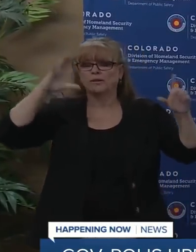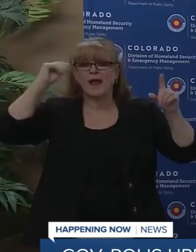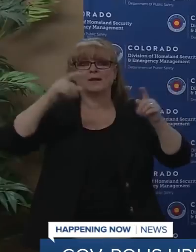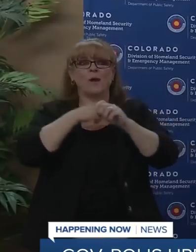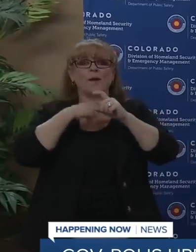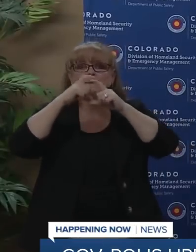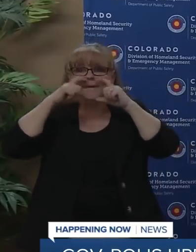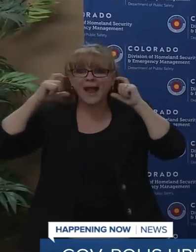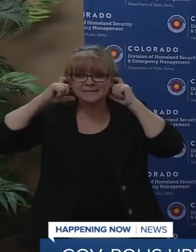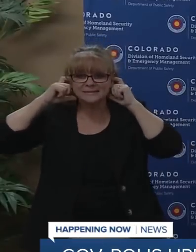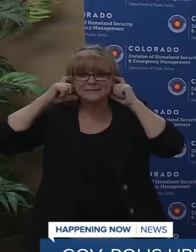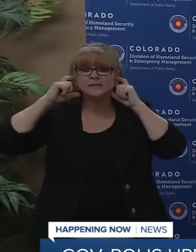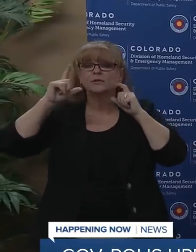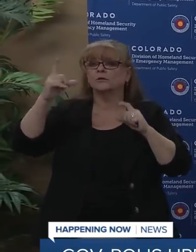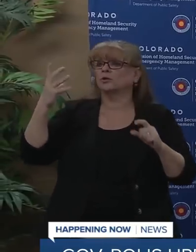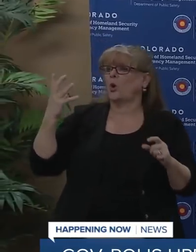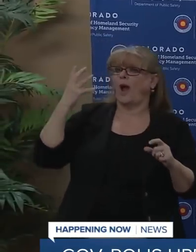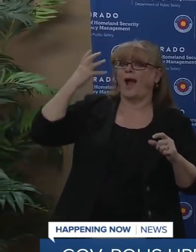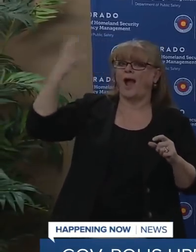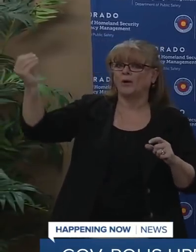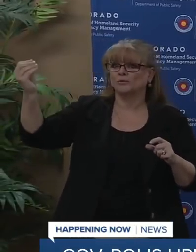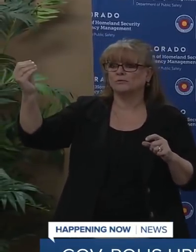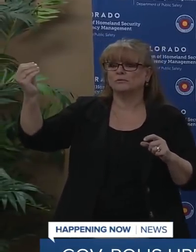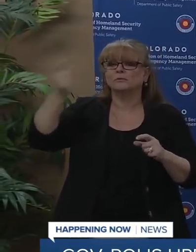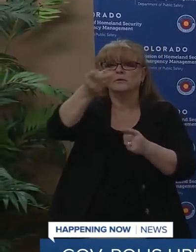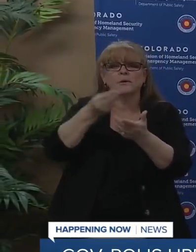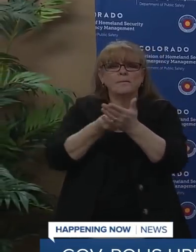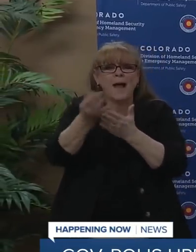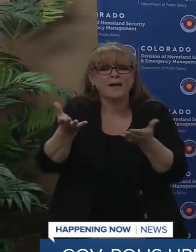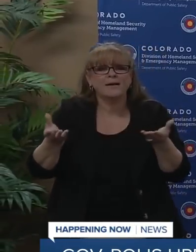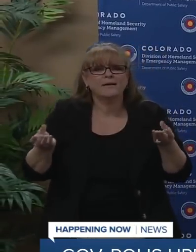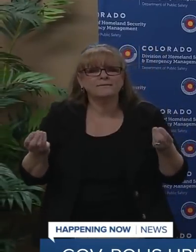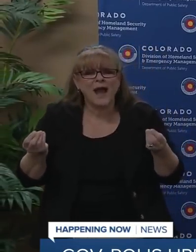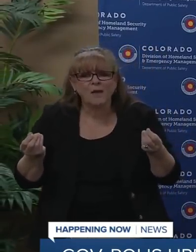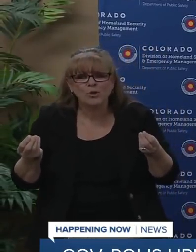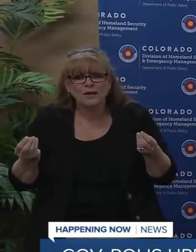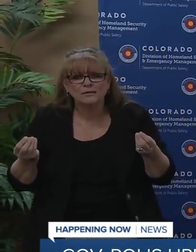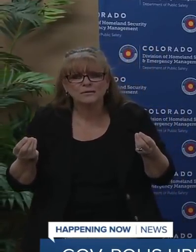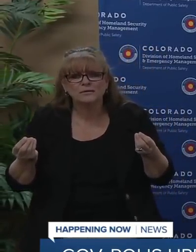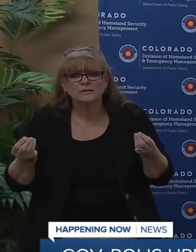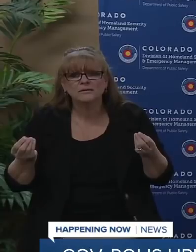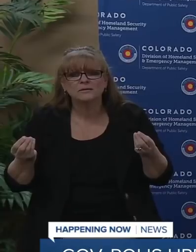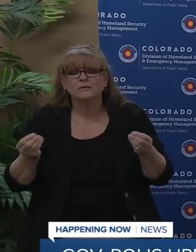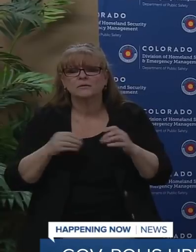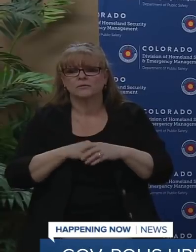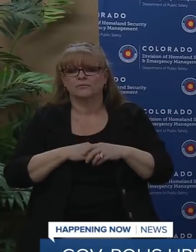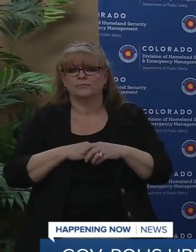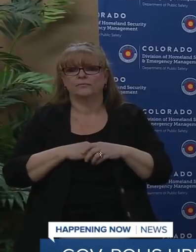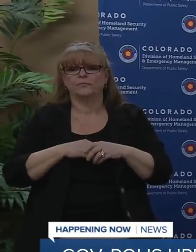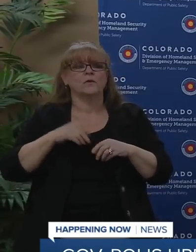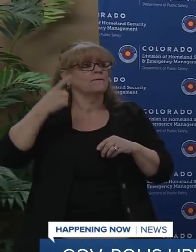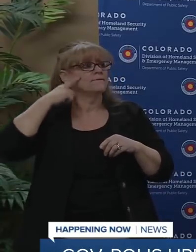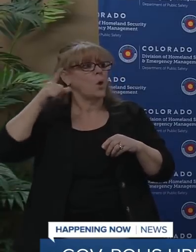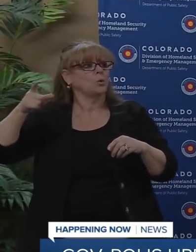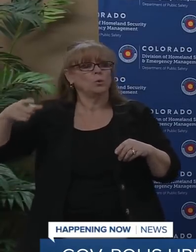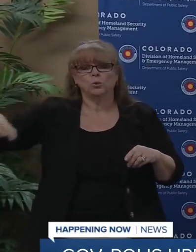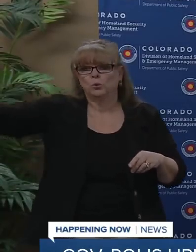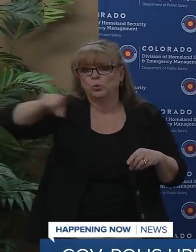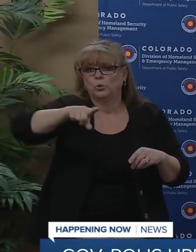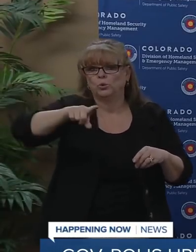face coverings. And we, in order to get every Coloradan to wear one, we need everyone to help. So we've